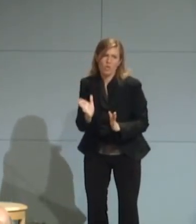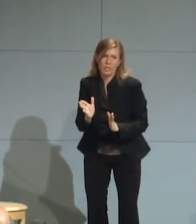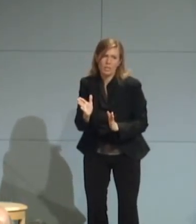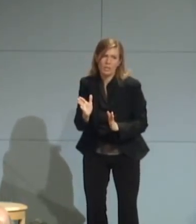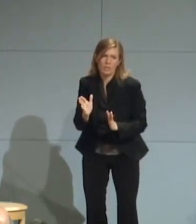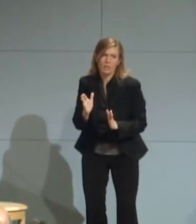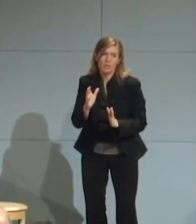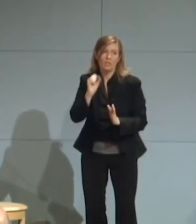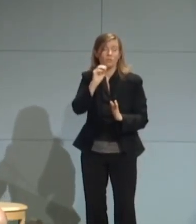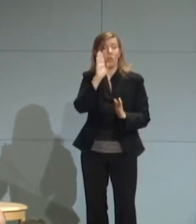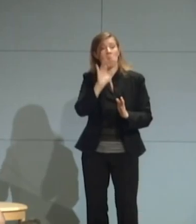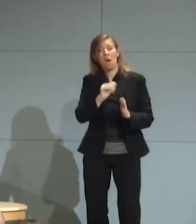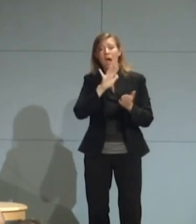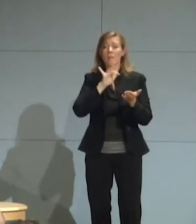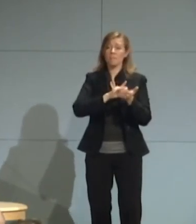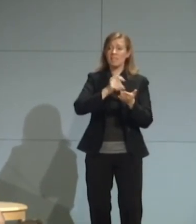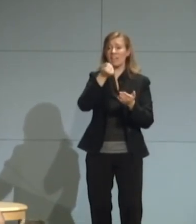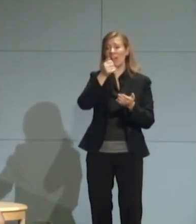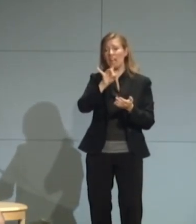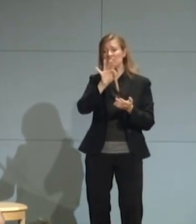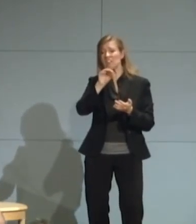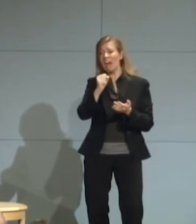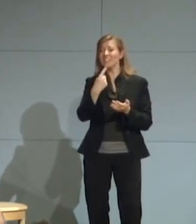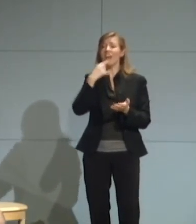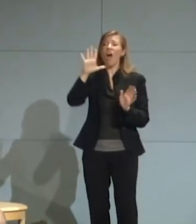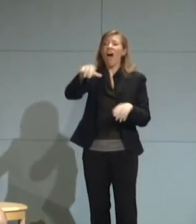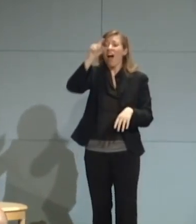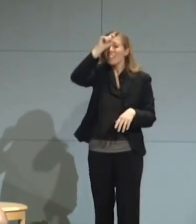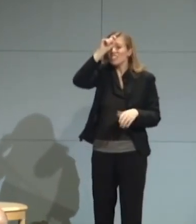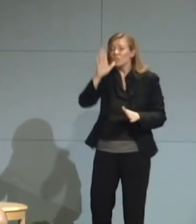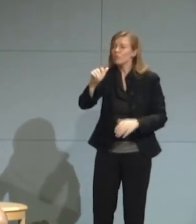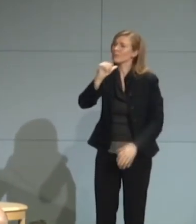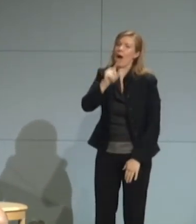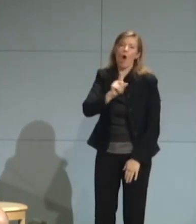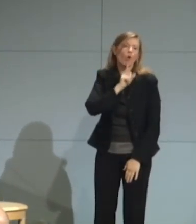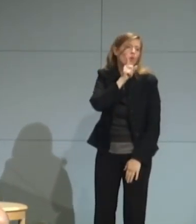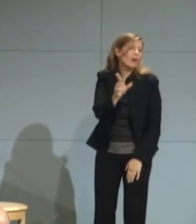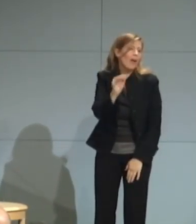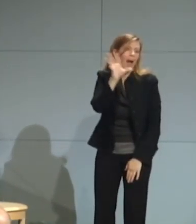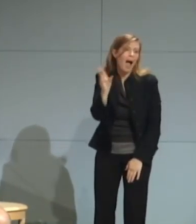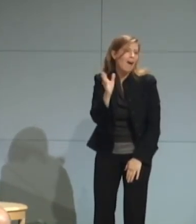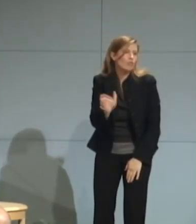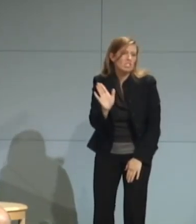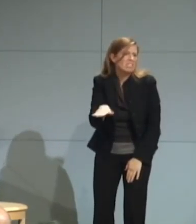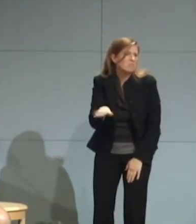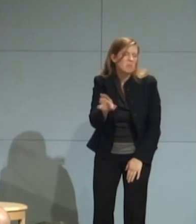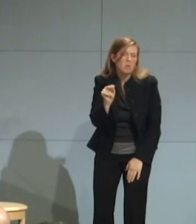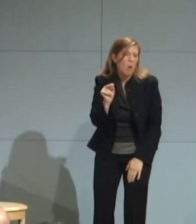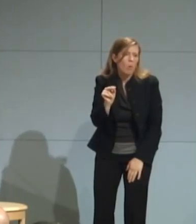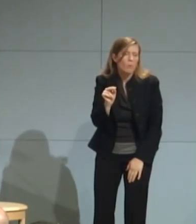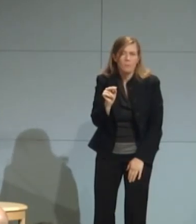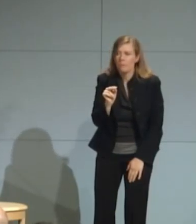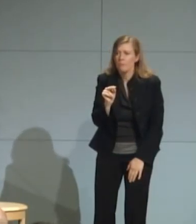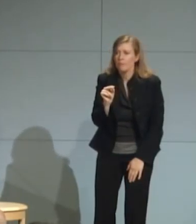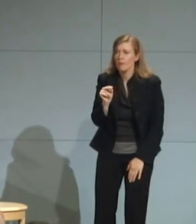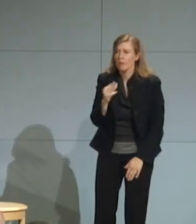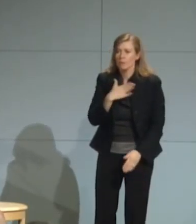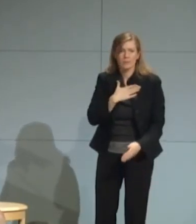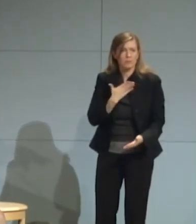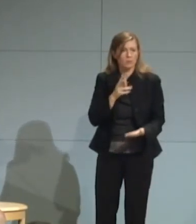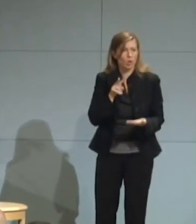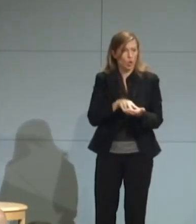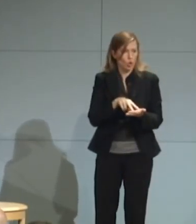so now, as a result, we have years of research which tells us that an overwhelming majority